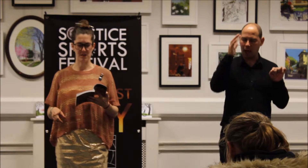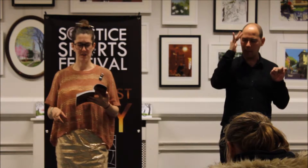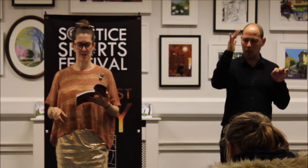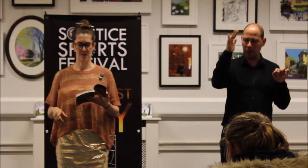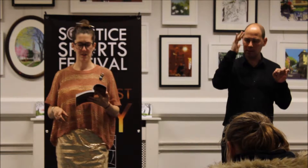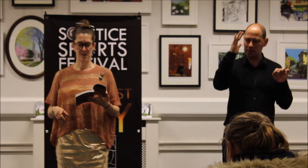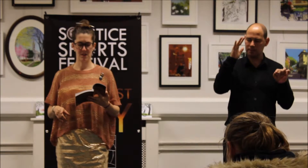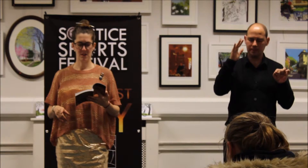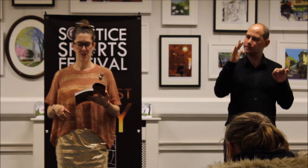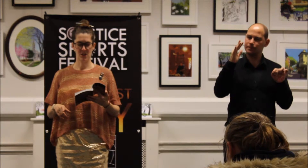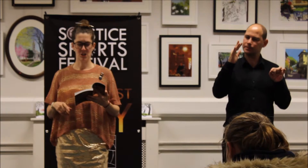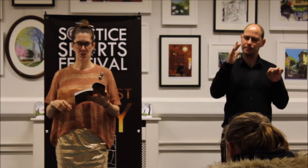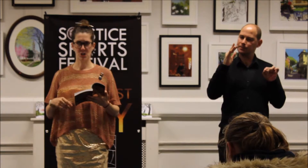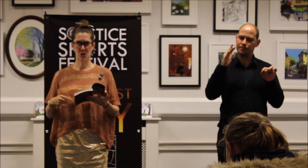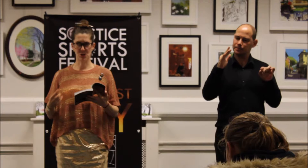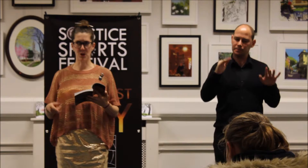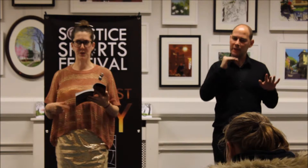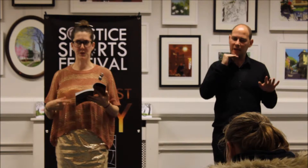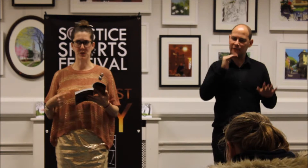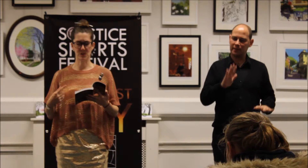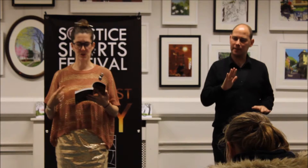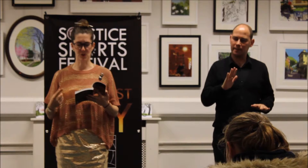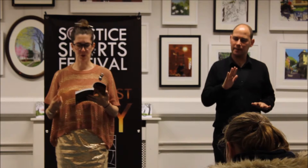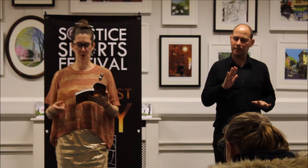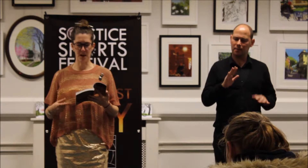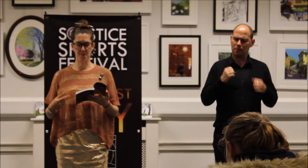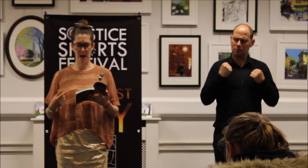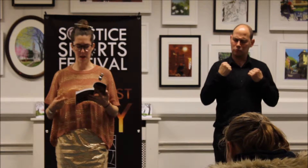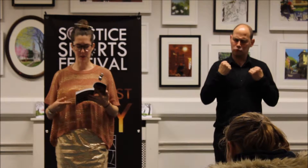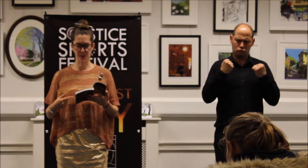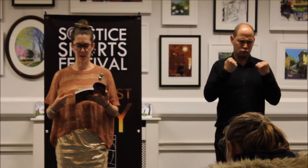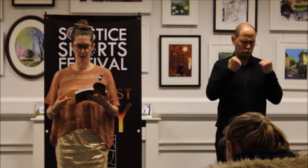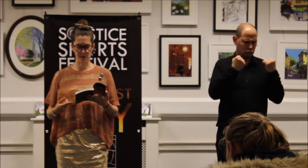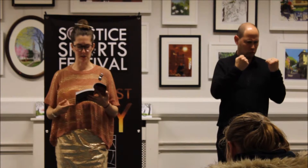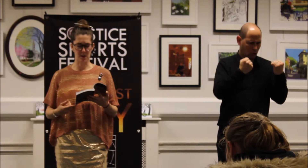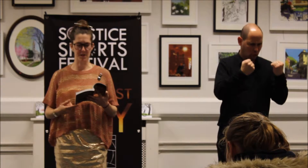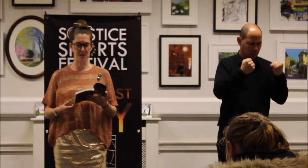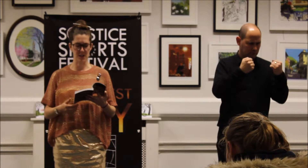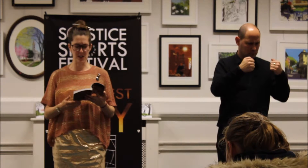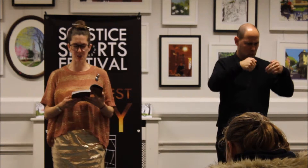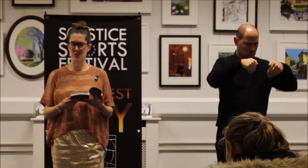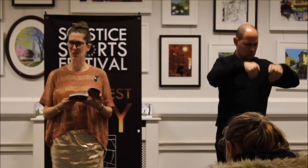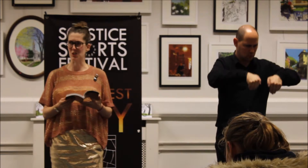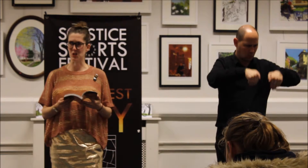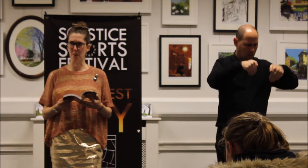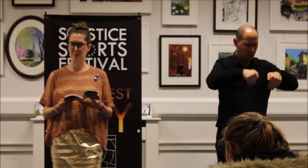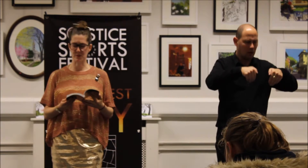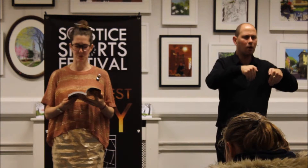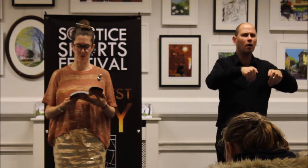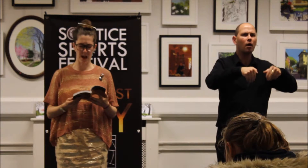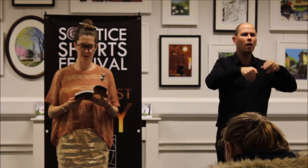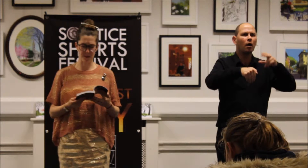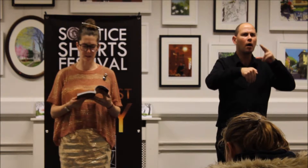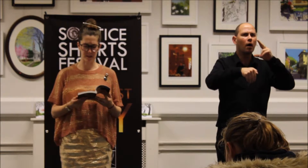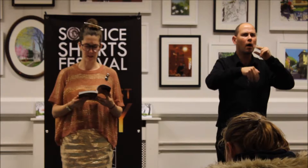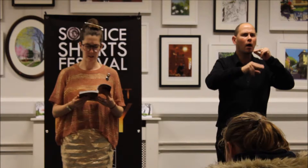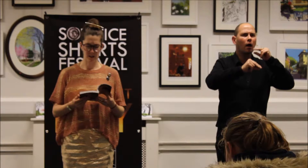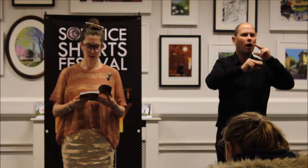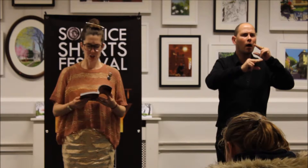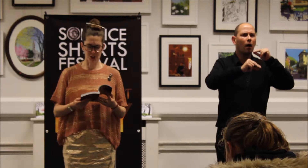ground. She drove to the store and mouthed along to the conversations that the shoppers were